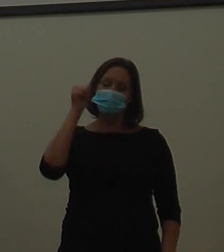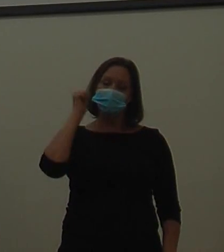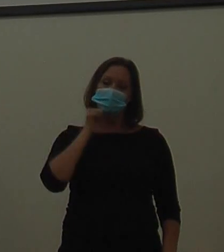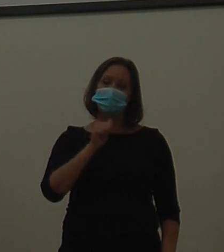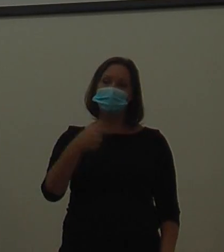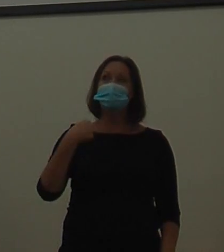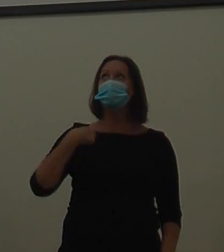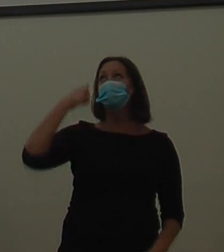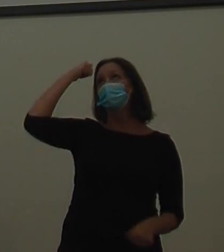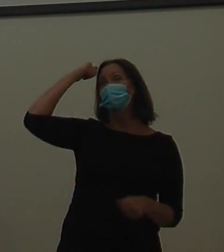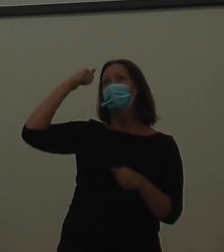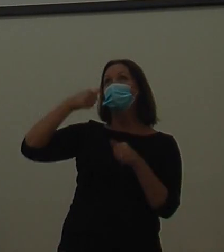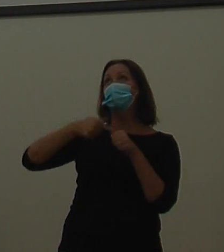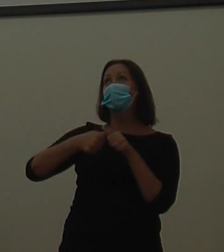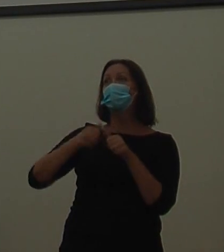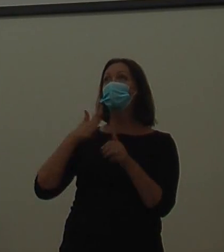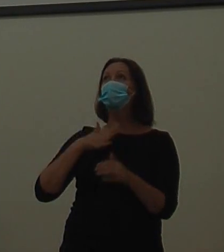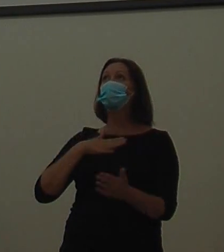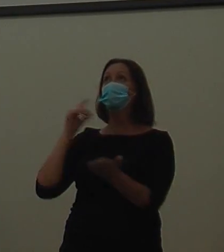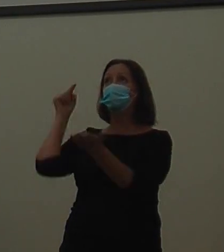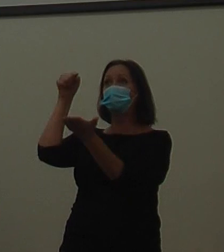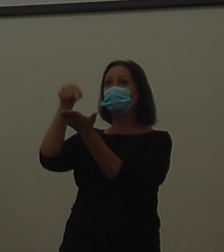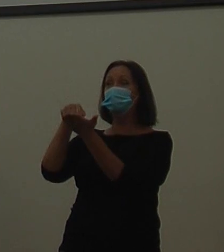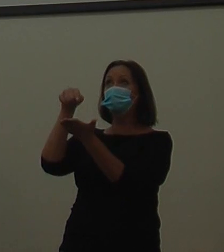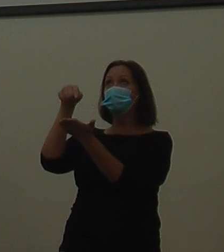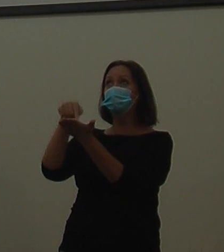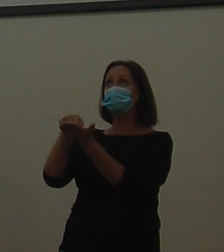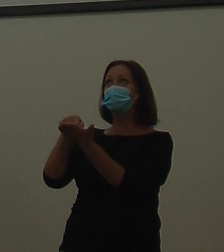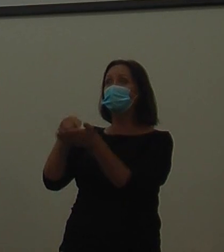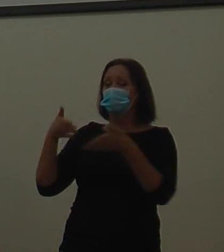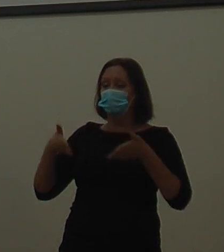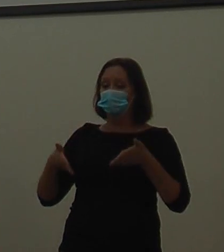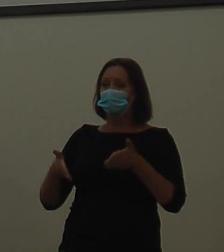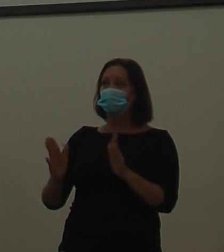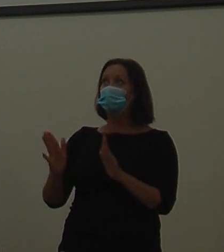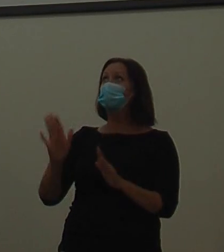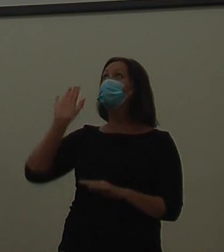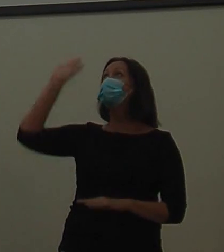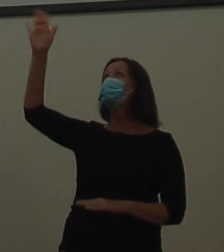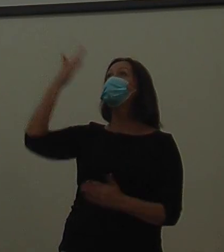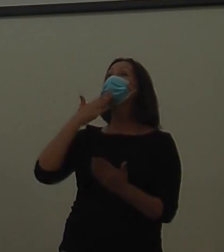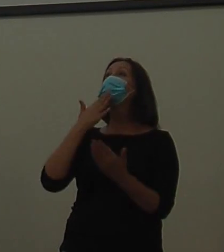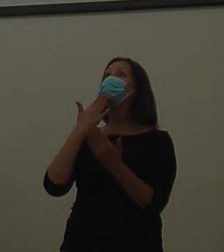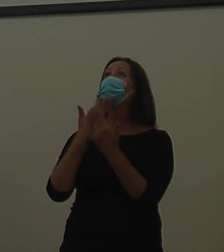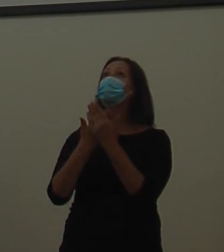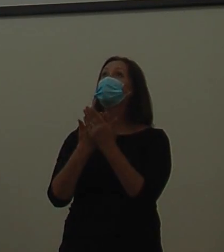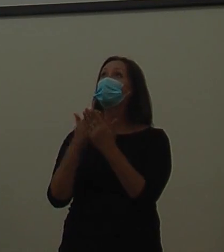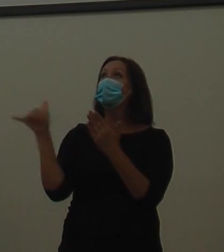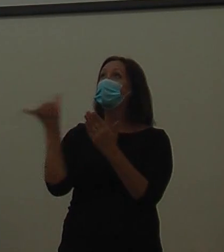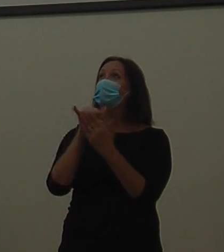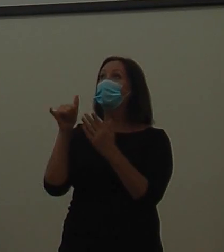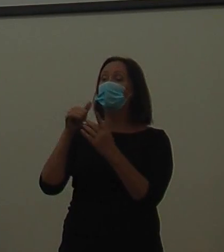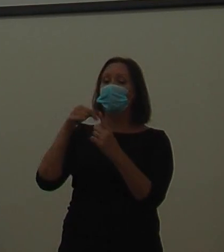I'm constrained to be. Let thy goodness like a